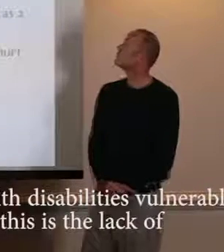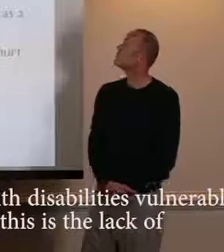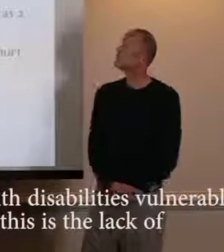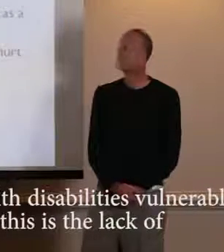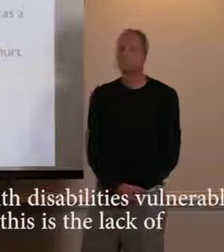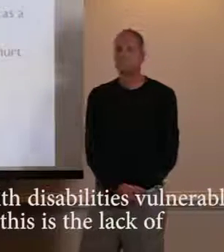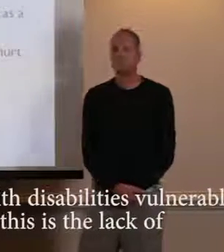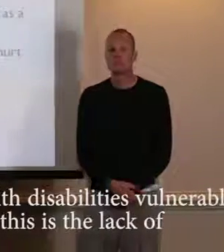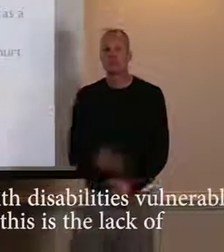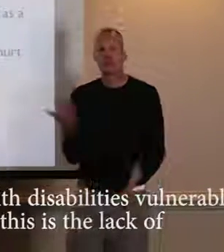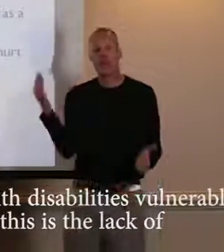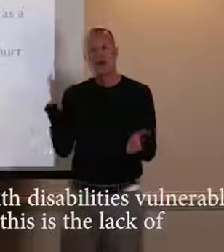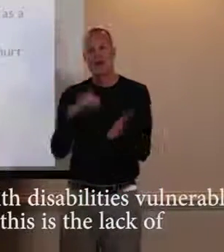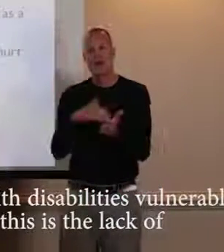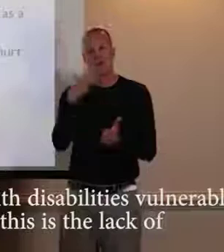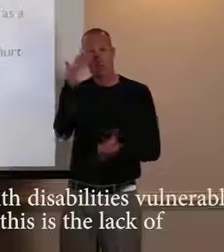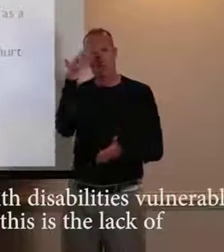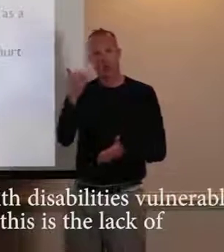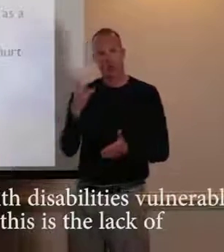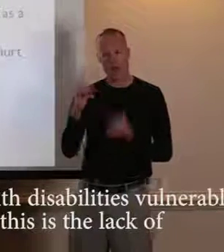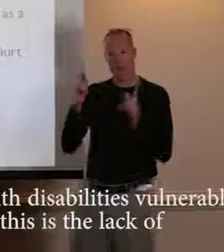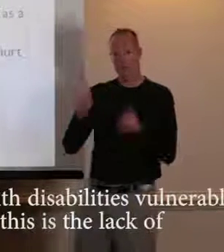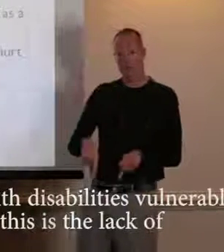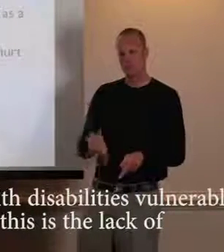Again, why are individuals with disabilities vulnerable to sexual